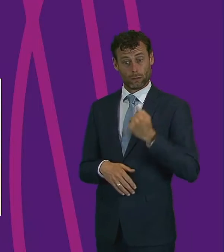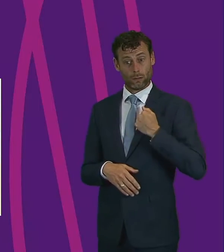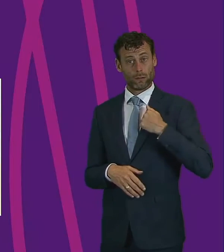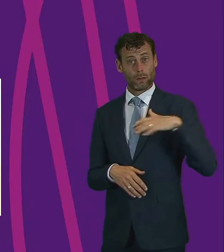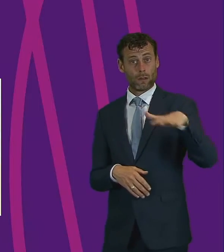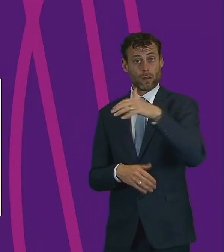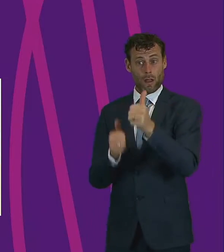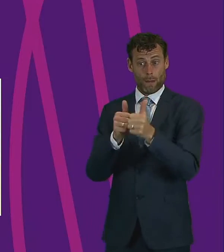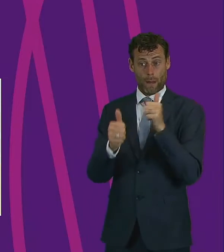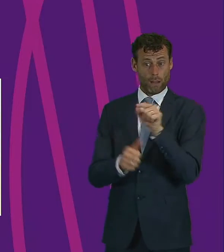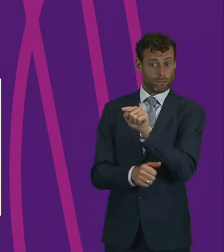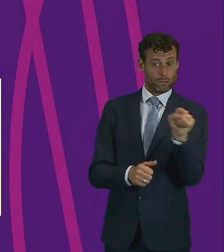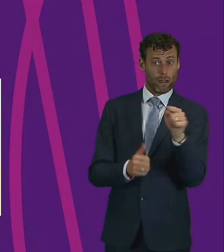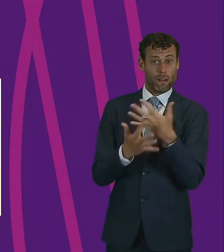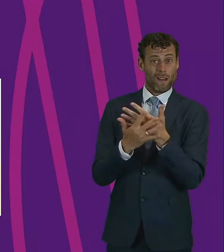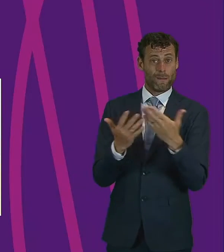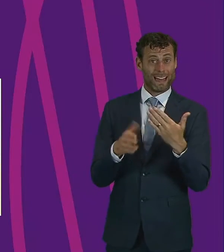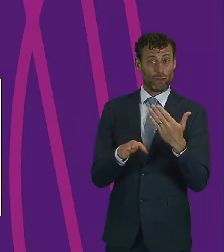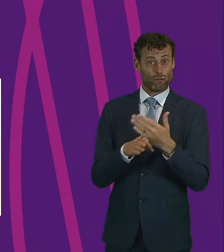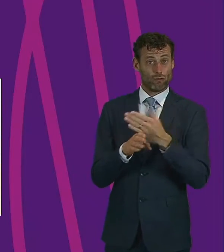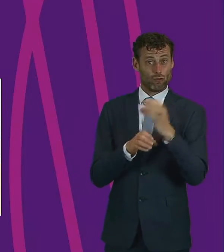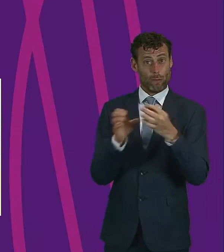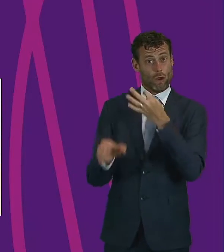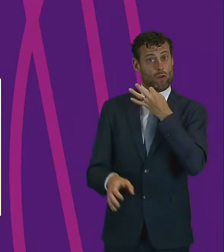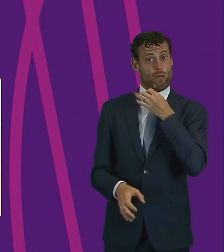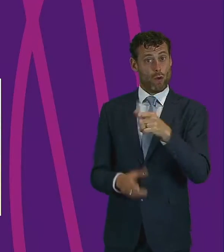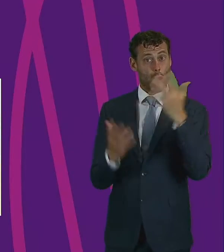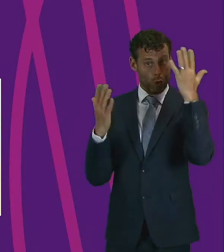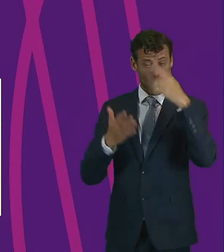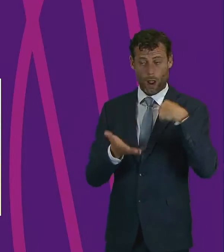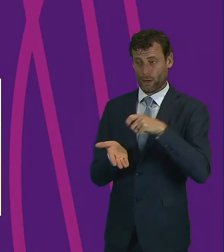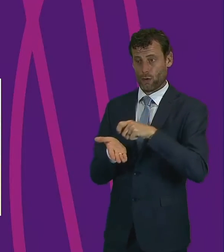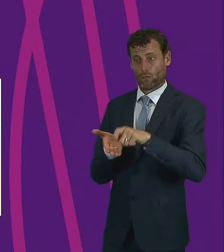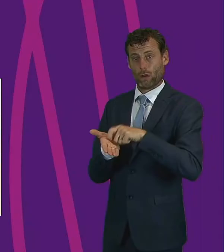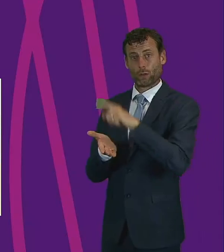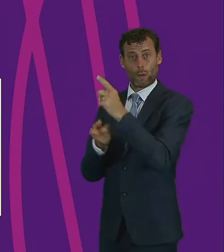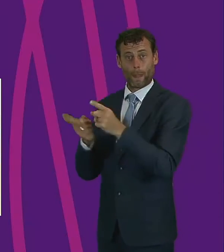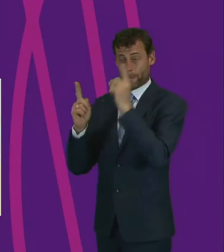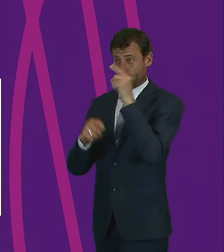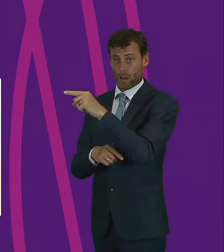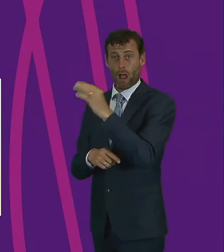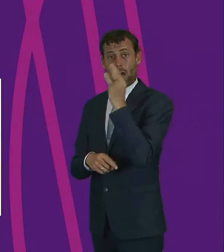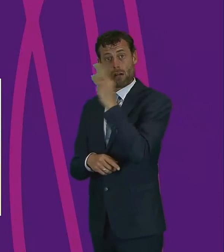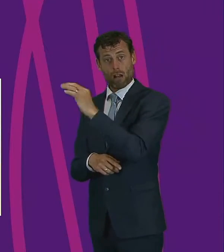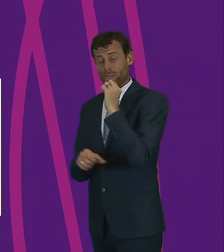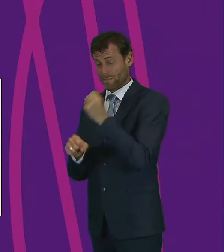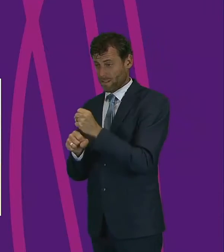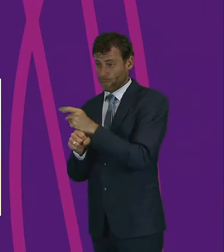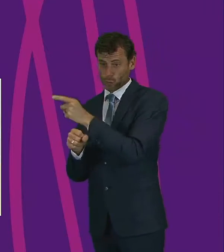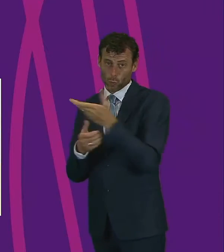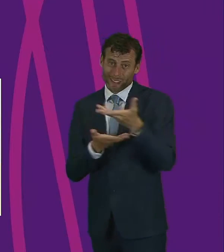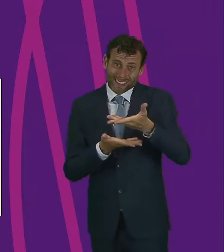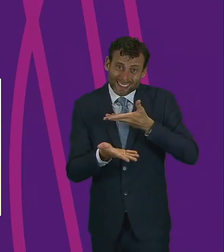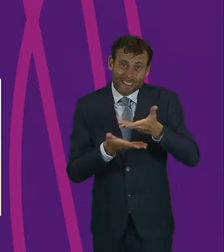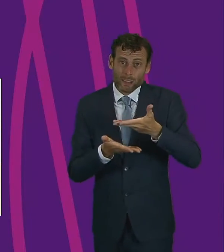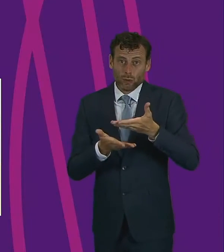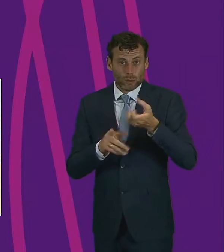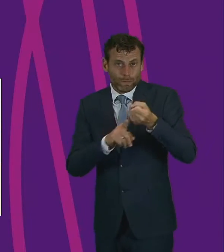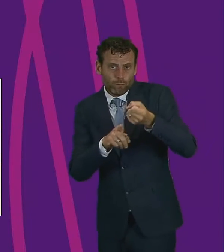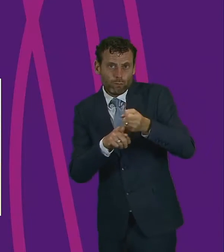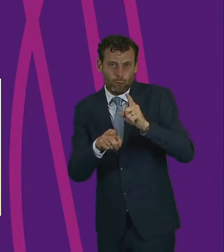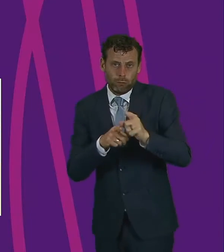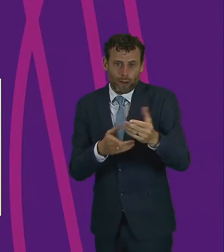is of grave concern. I have written to the Minister, Jamie Hepburn, urging the government to engage and to do all that they can to